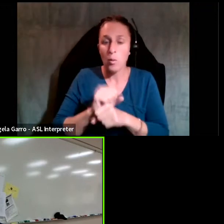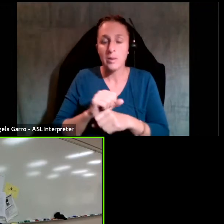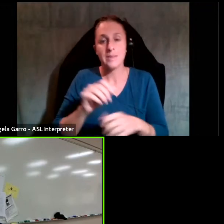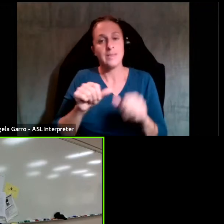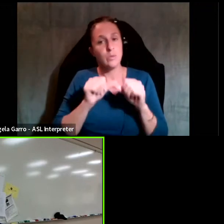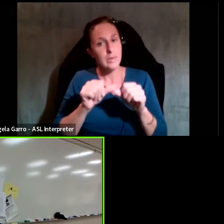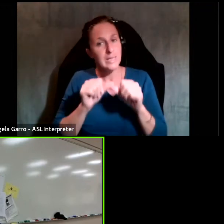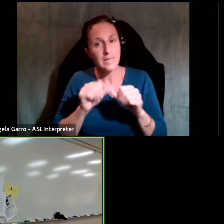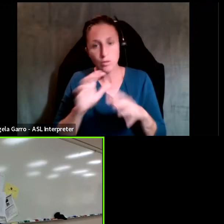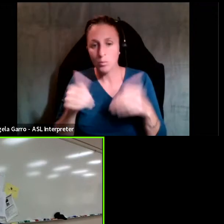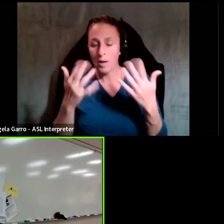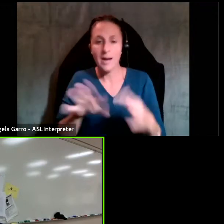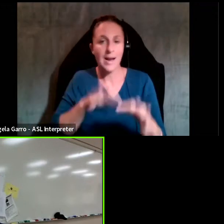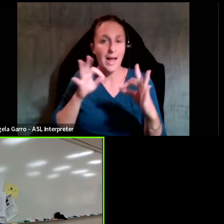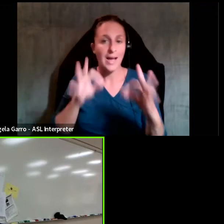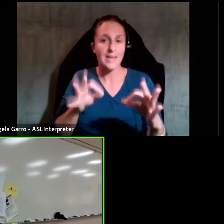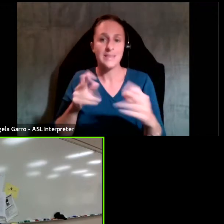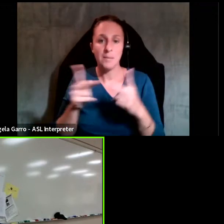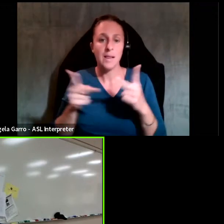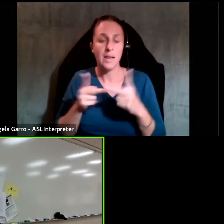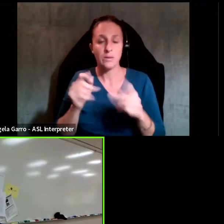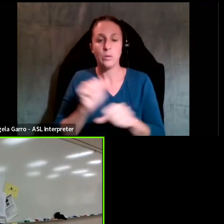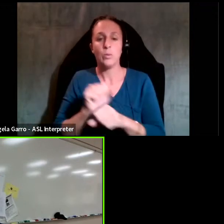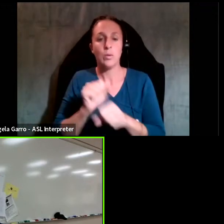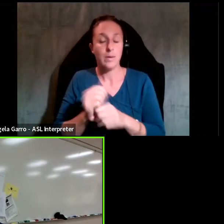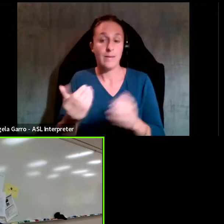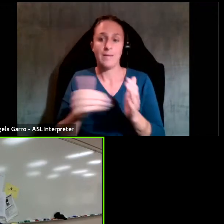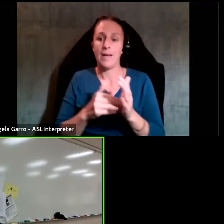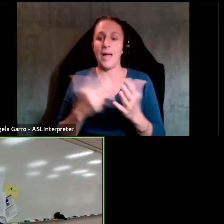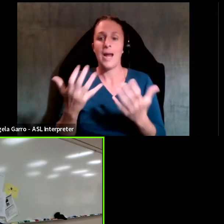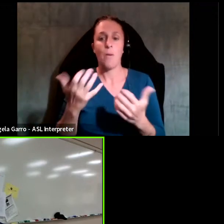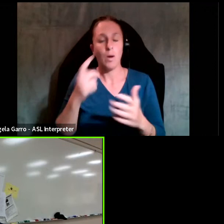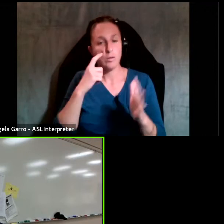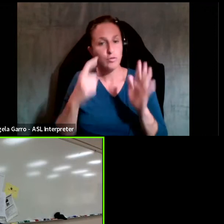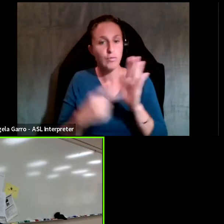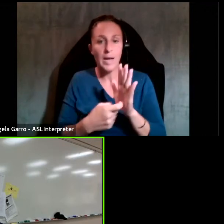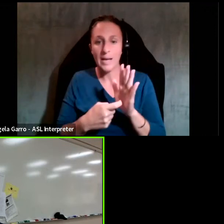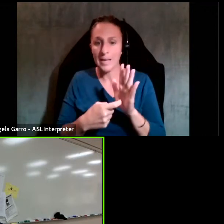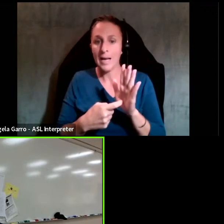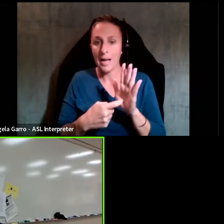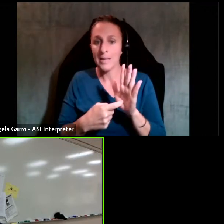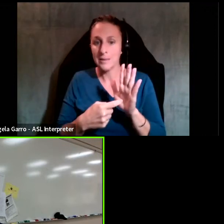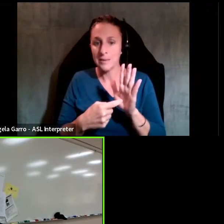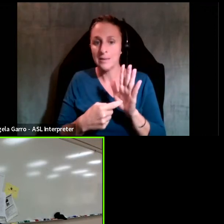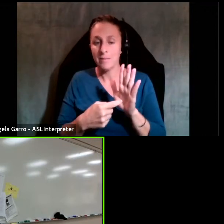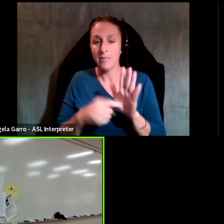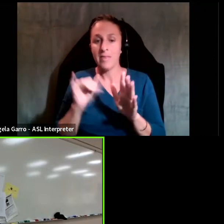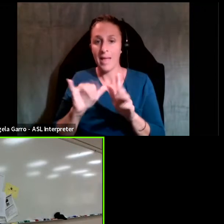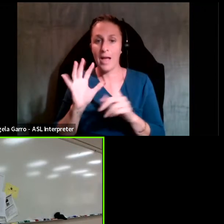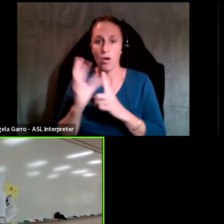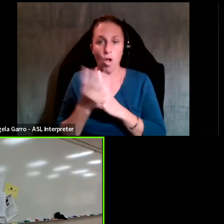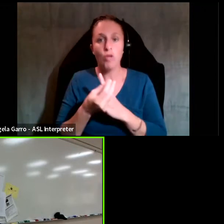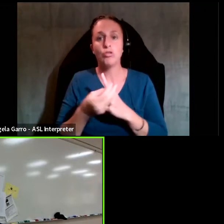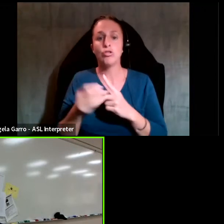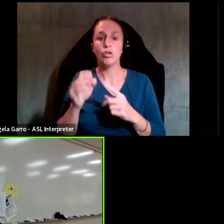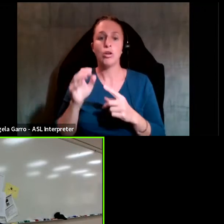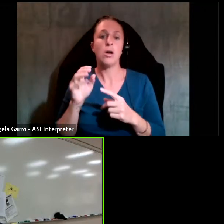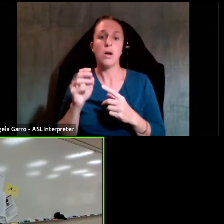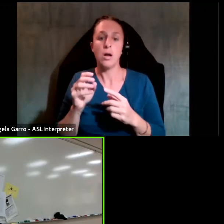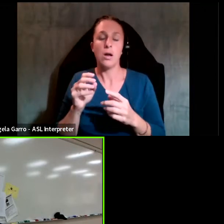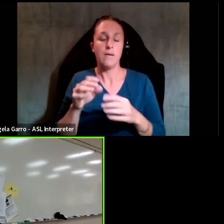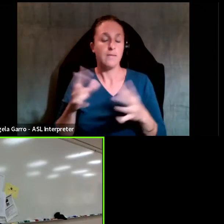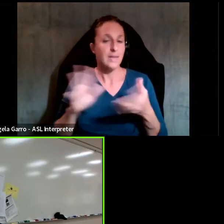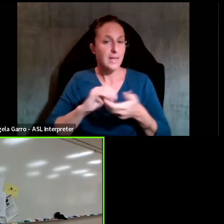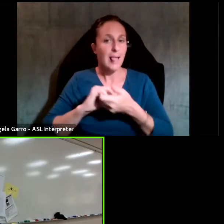an excellent place to work. So I do, again, want to just recognize that culture of collaboration continues, and